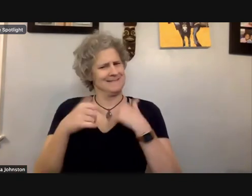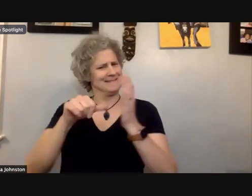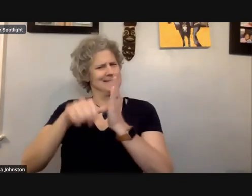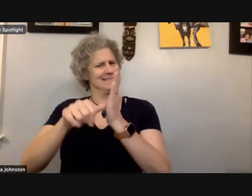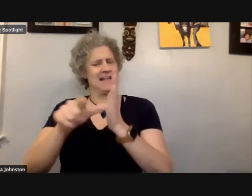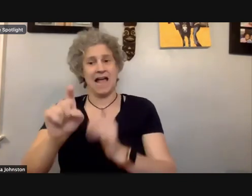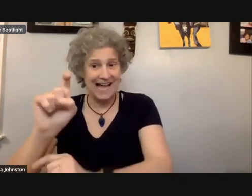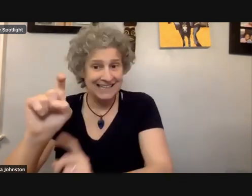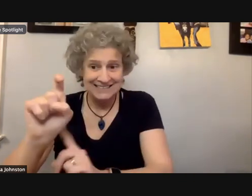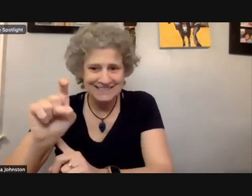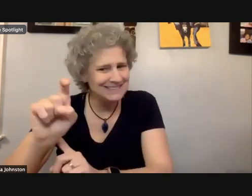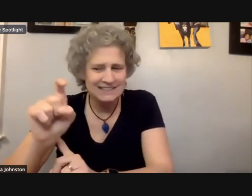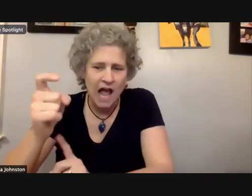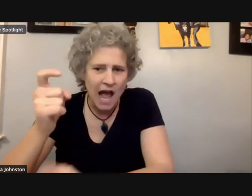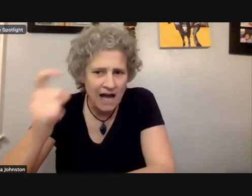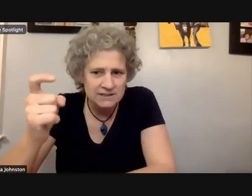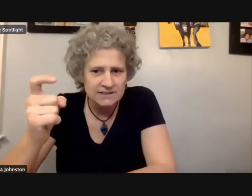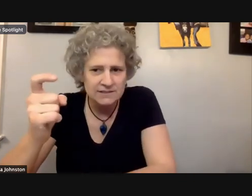Okay.